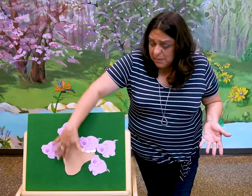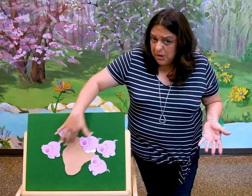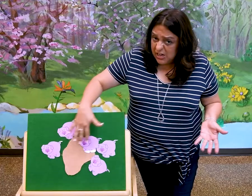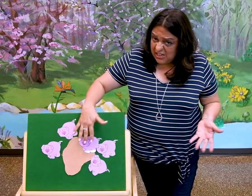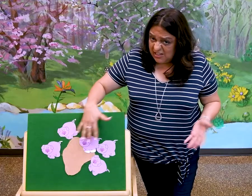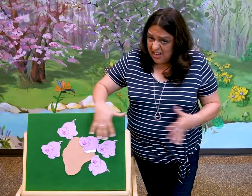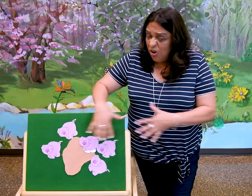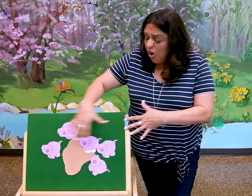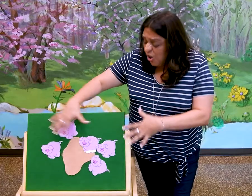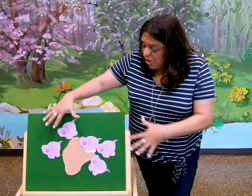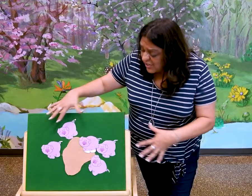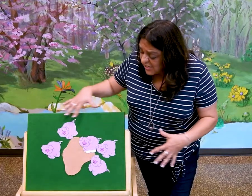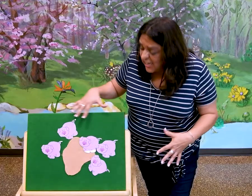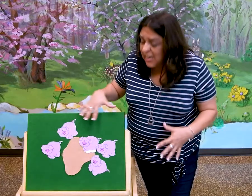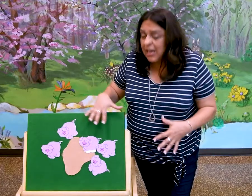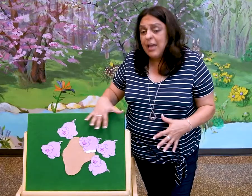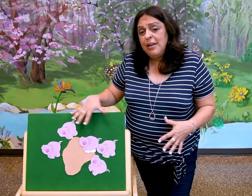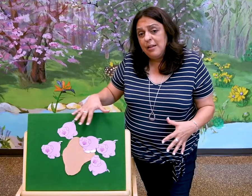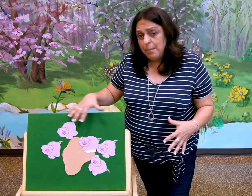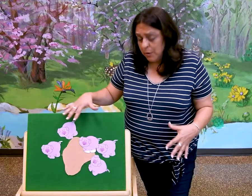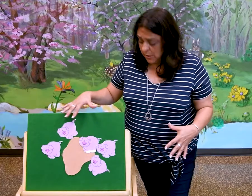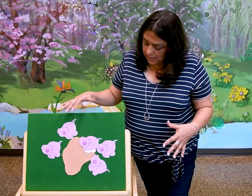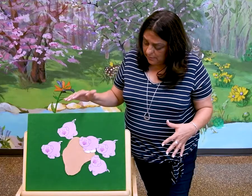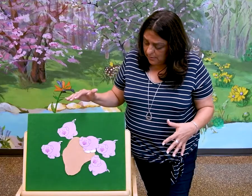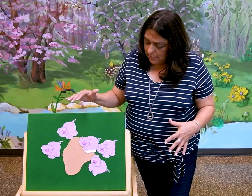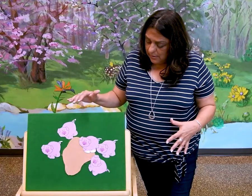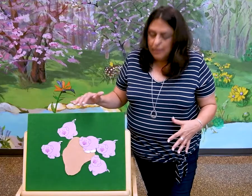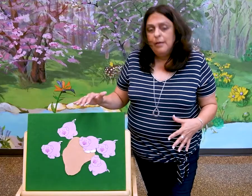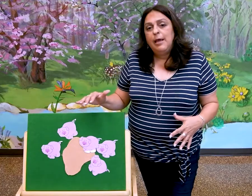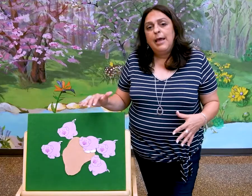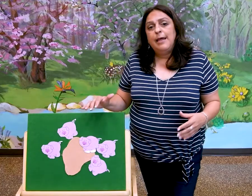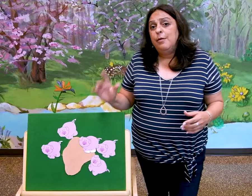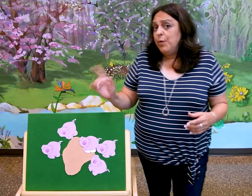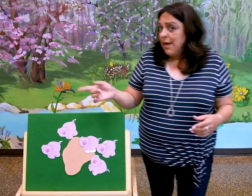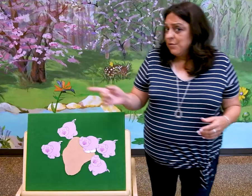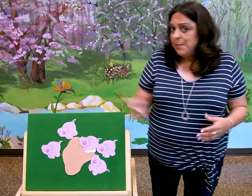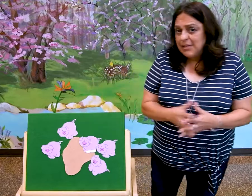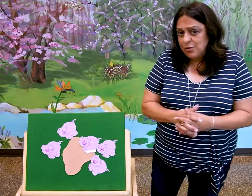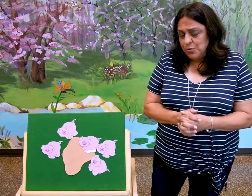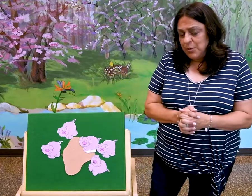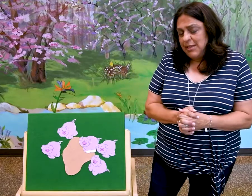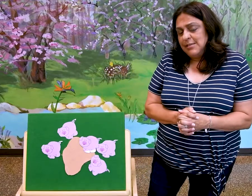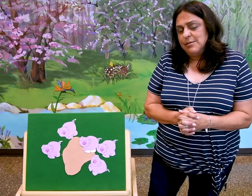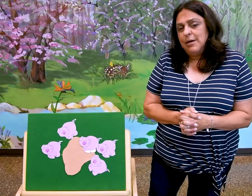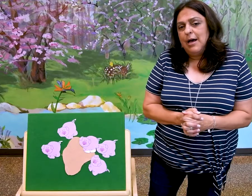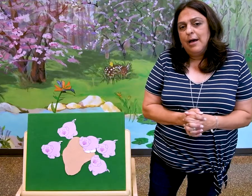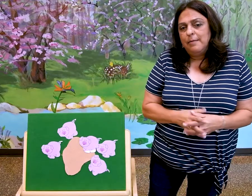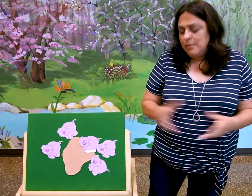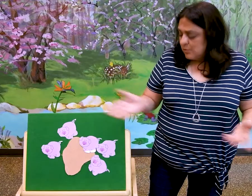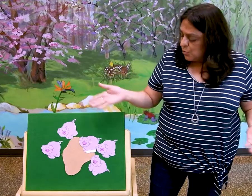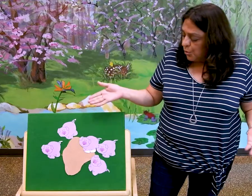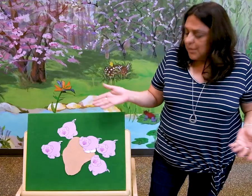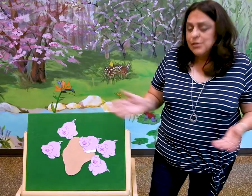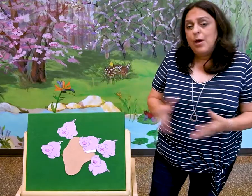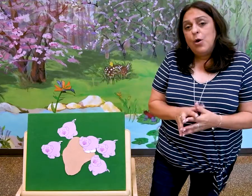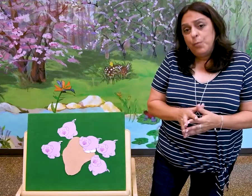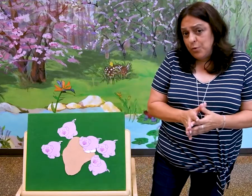mud. They are all sitting in the mud. And we have some actions with this story, so I hope you do them